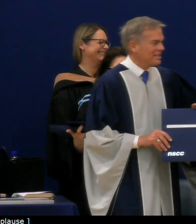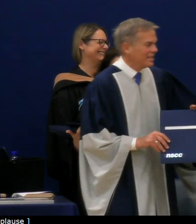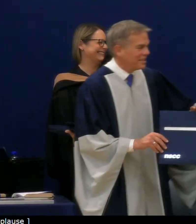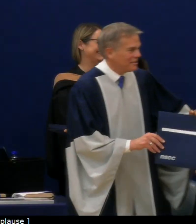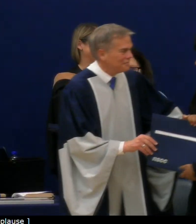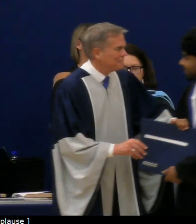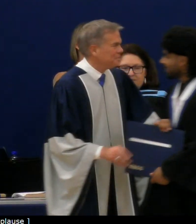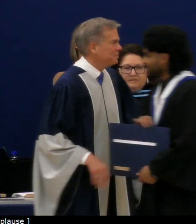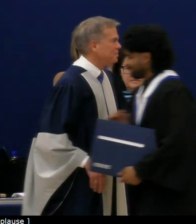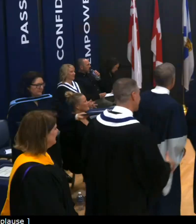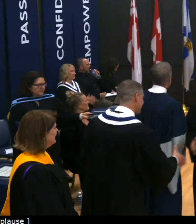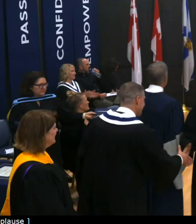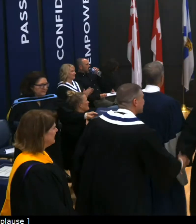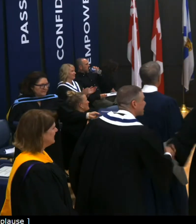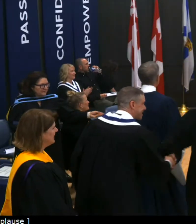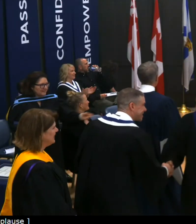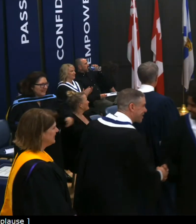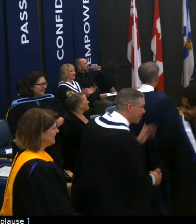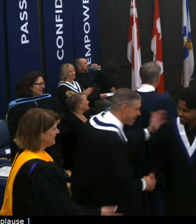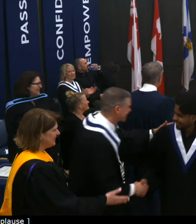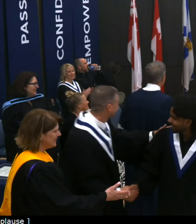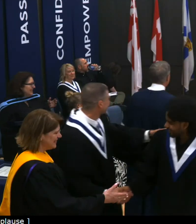Caitlin Allen.